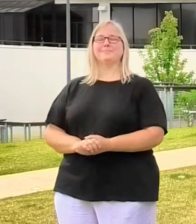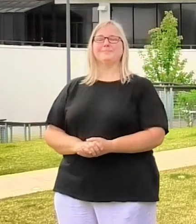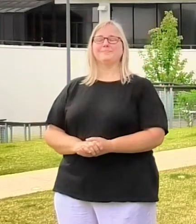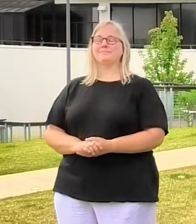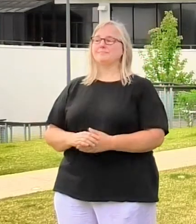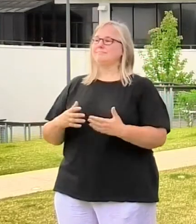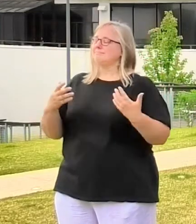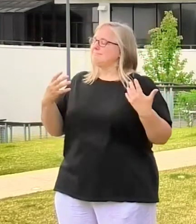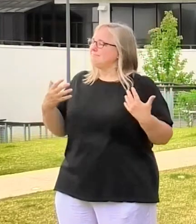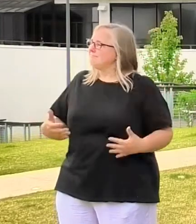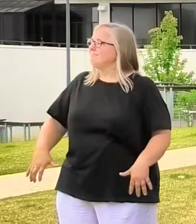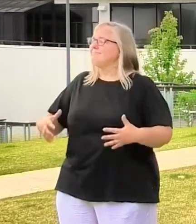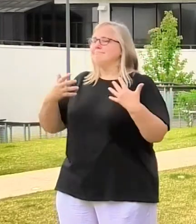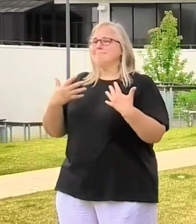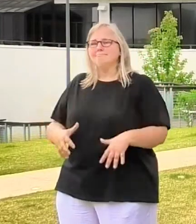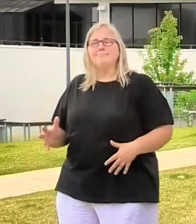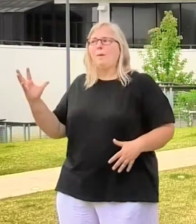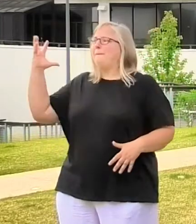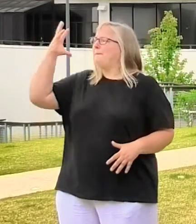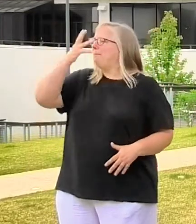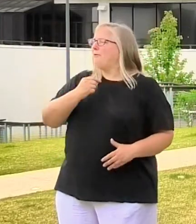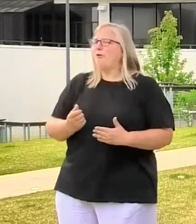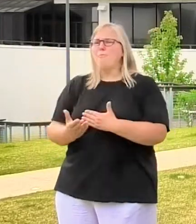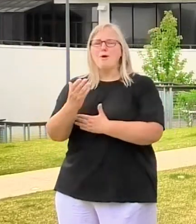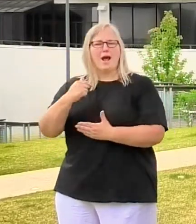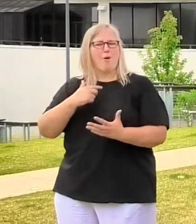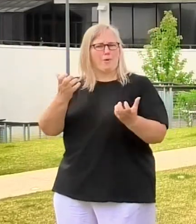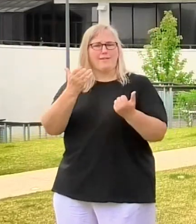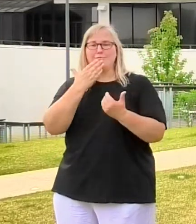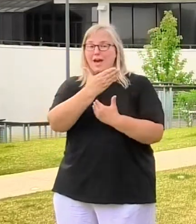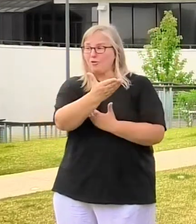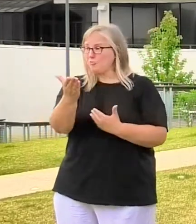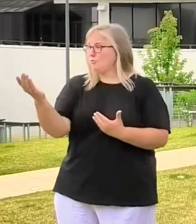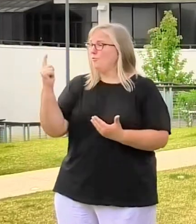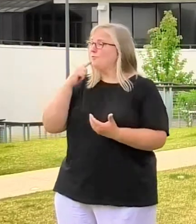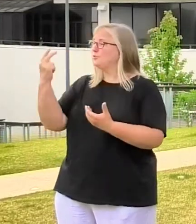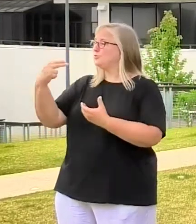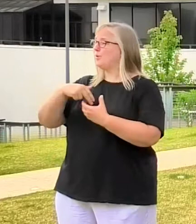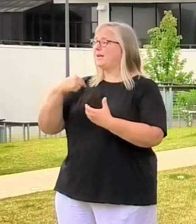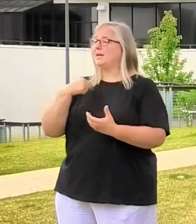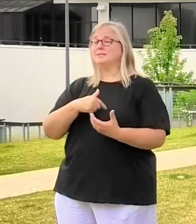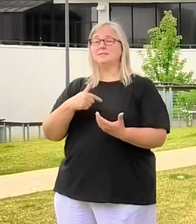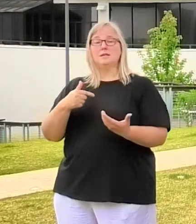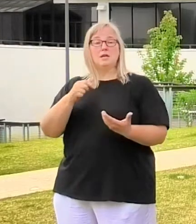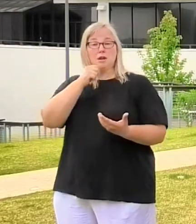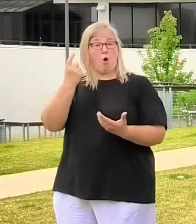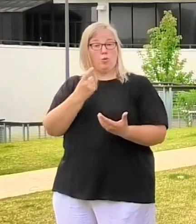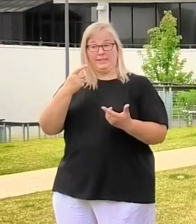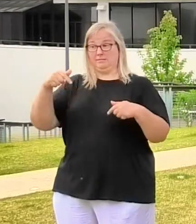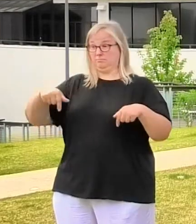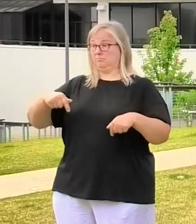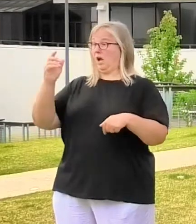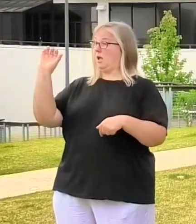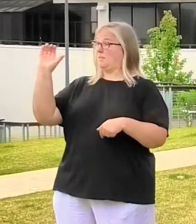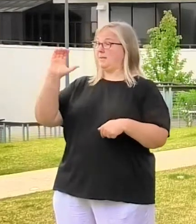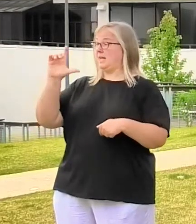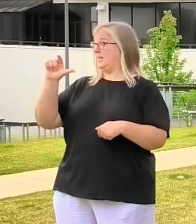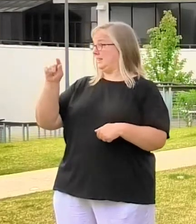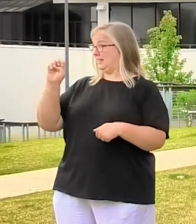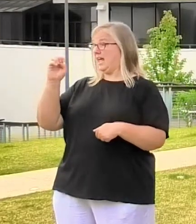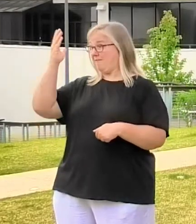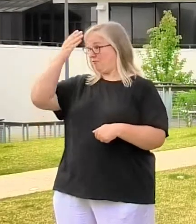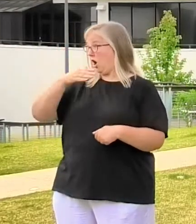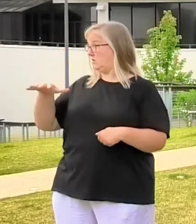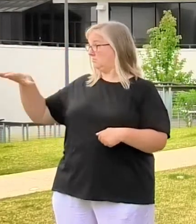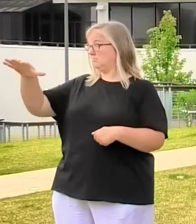It is such a beautiful morning, and I want to thank you for joining us, not only at the Columbia Lakefront, but